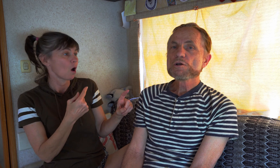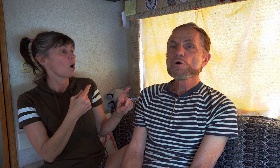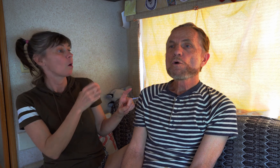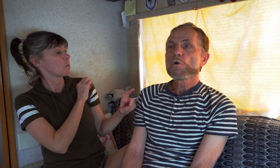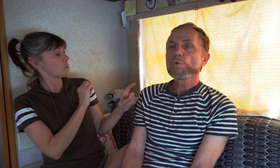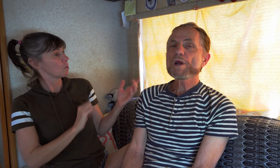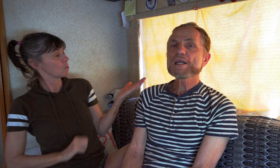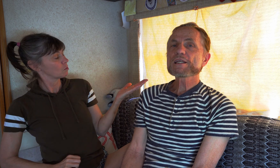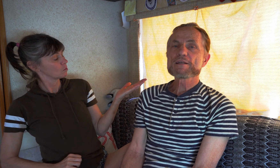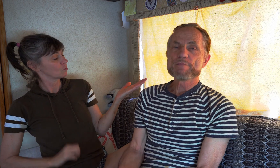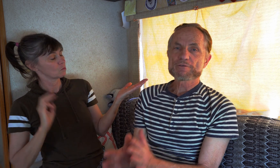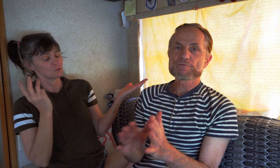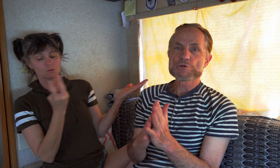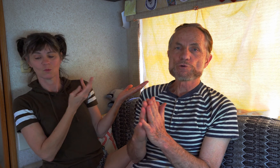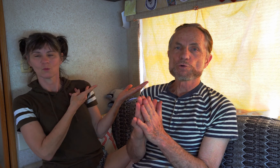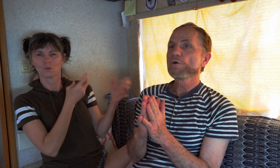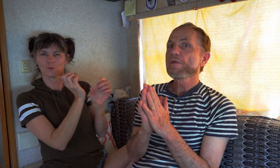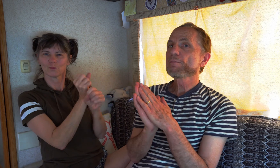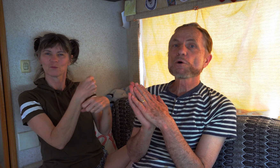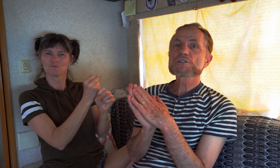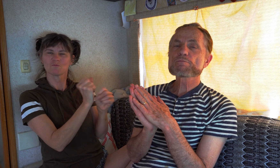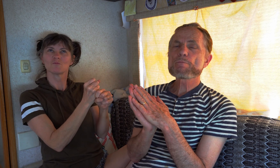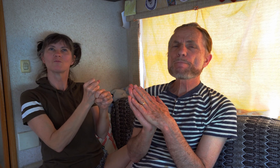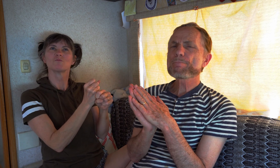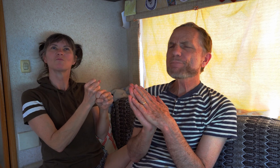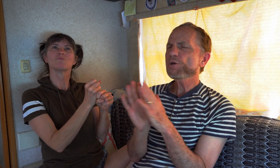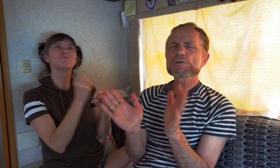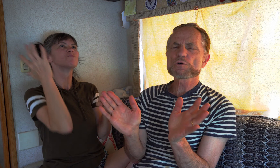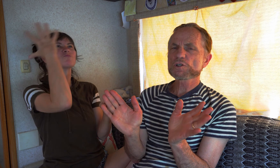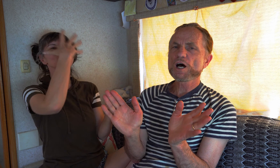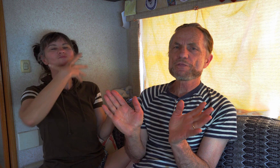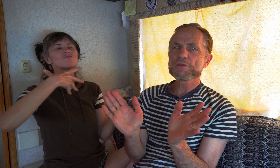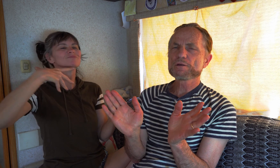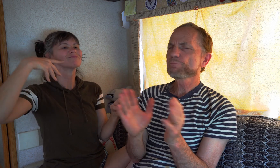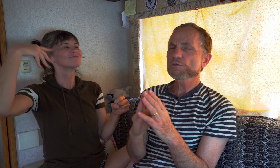"Sire, we can make for you the most beautiful